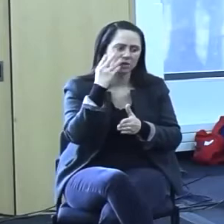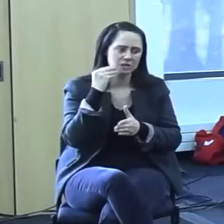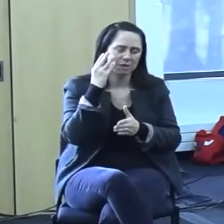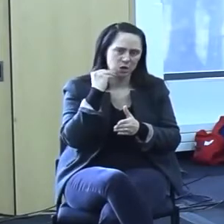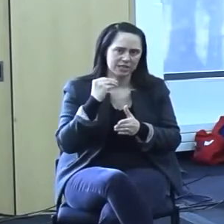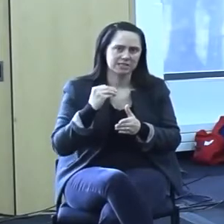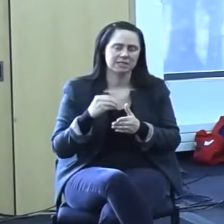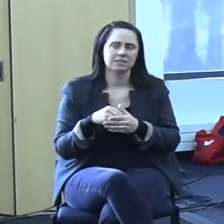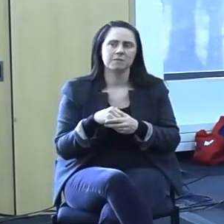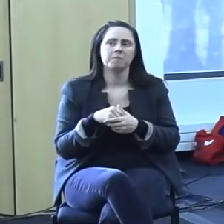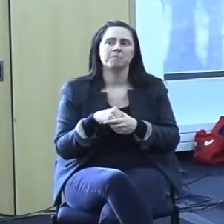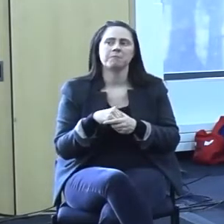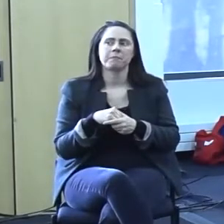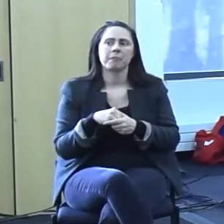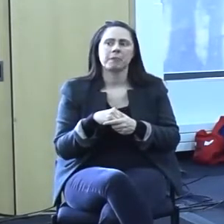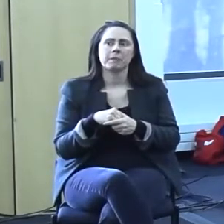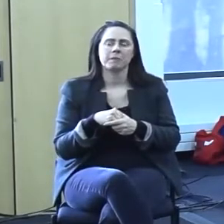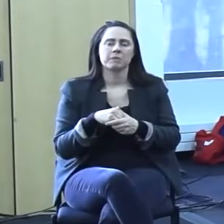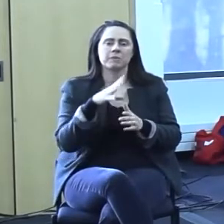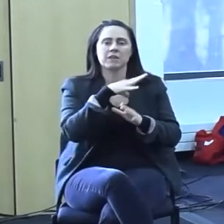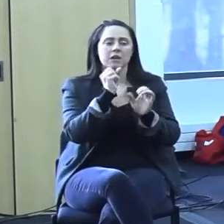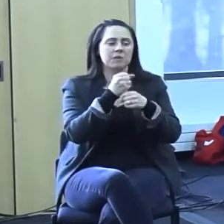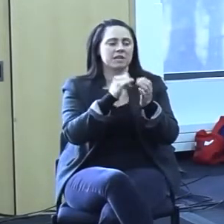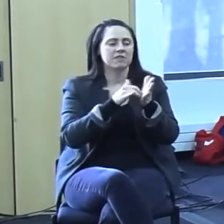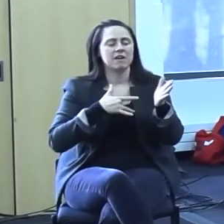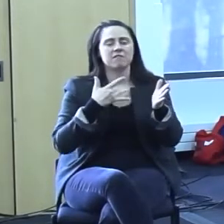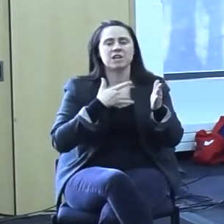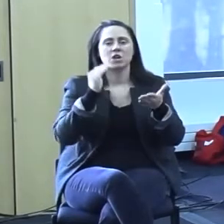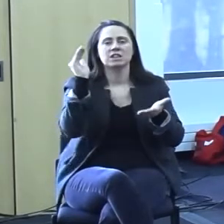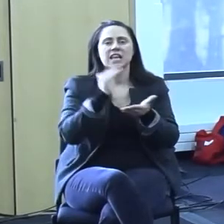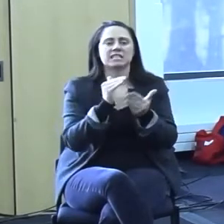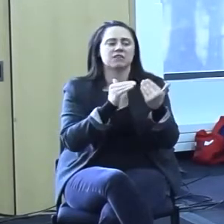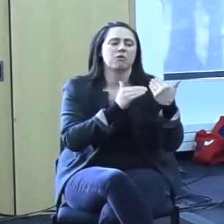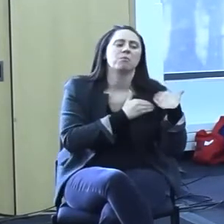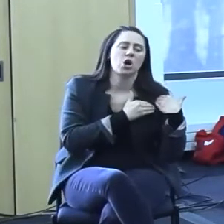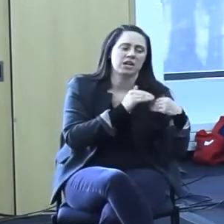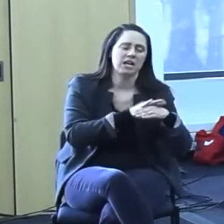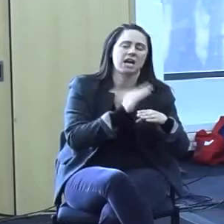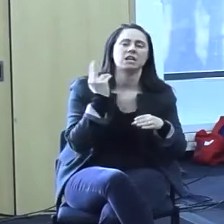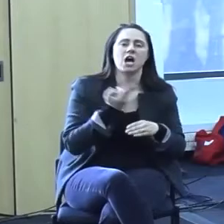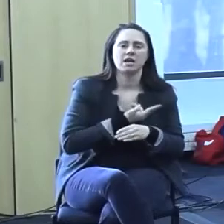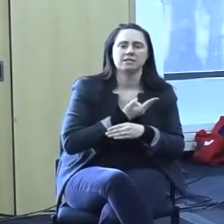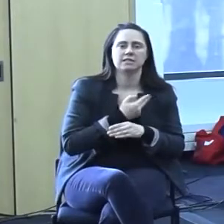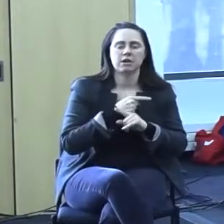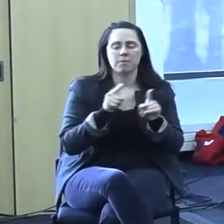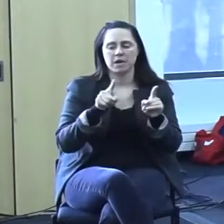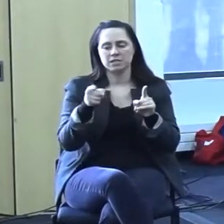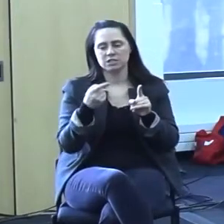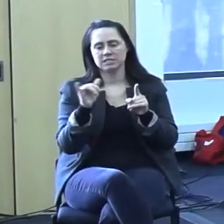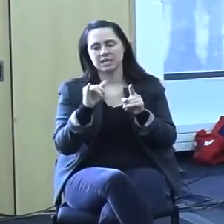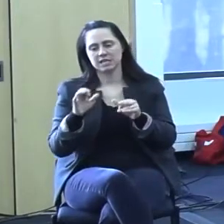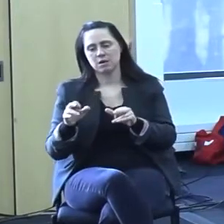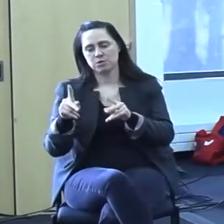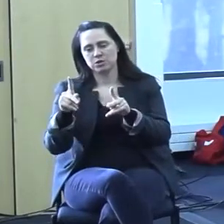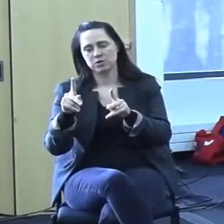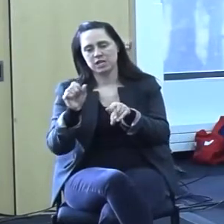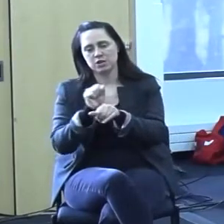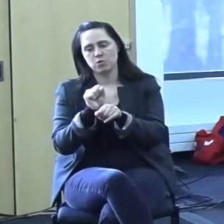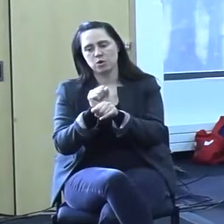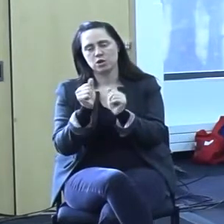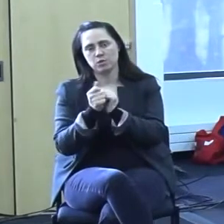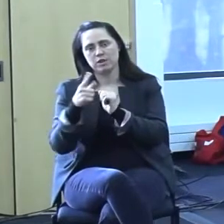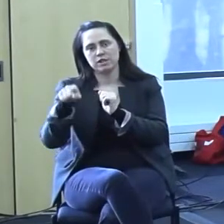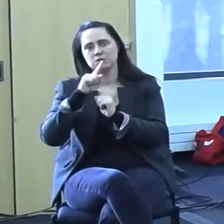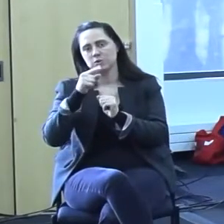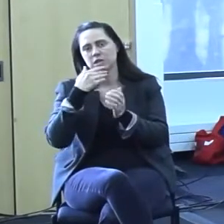experiences, and making it feel less of a burden on us, but just like a opportunity to work with